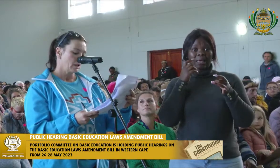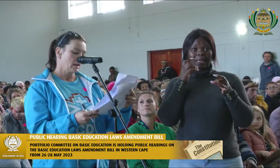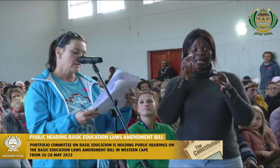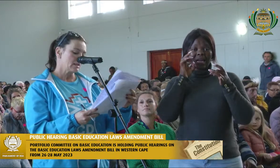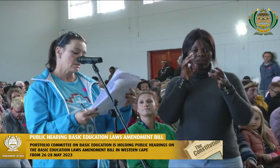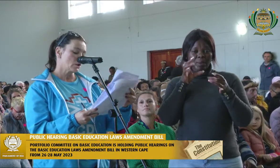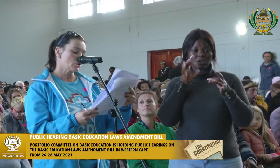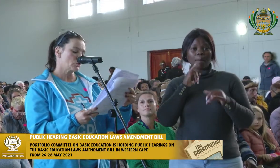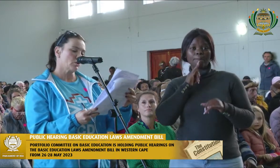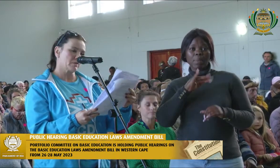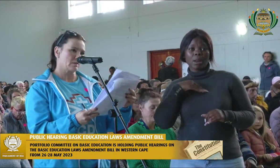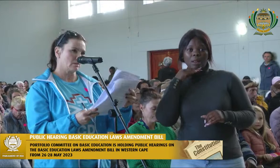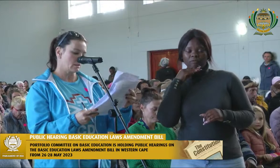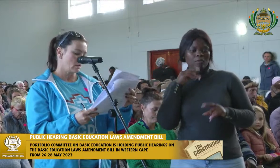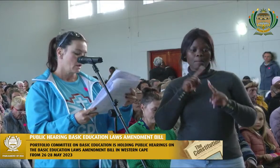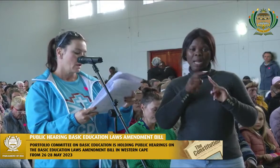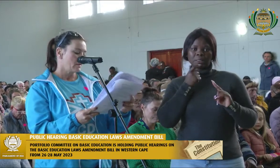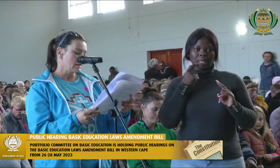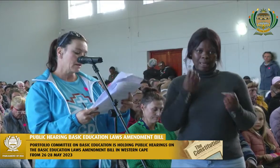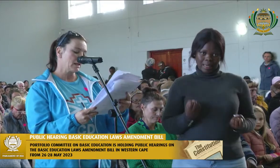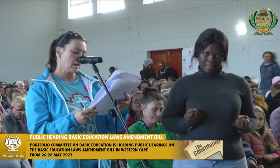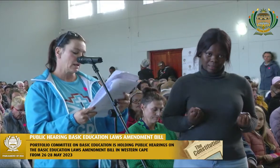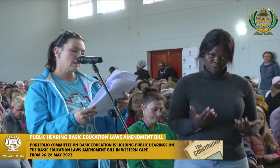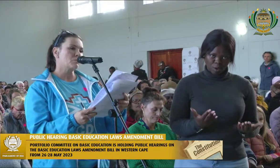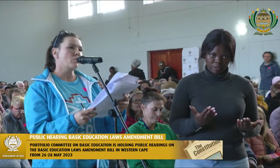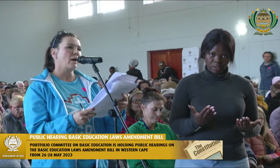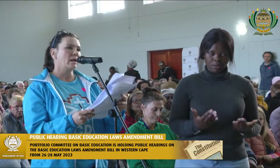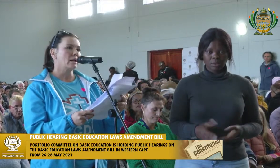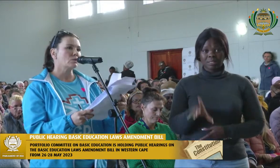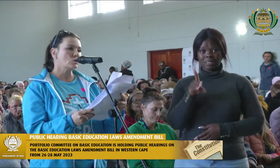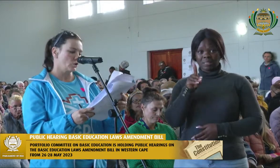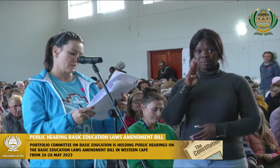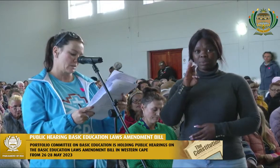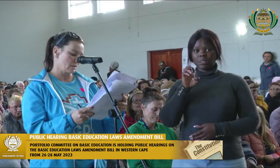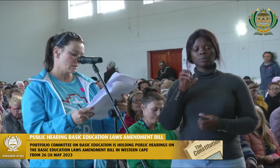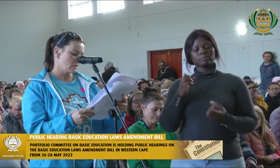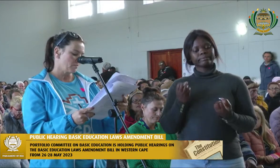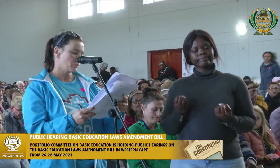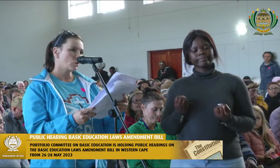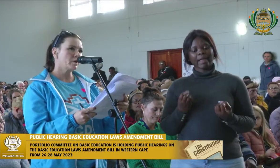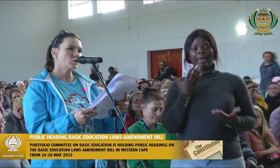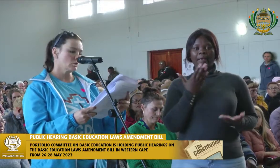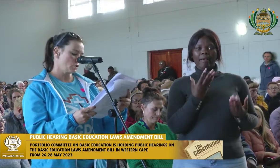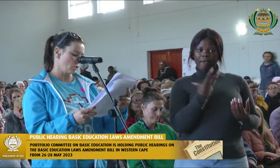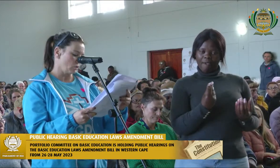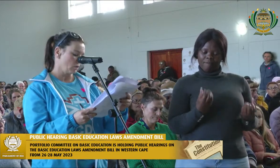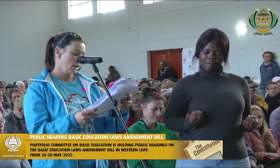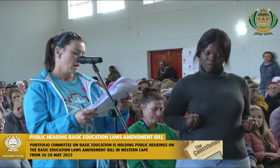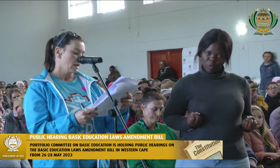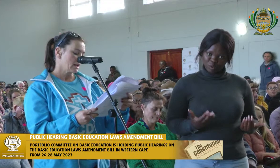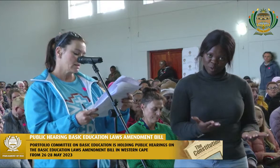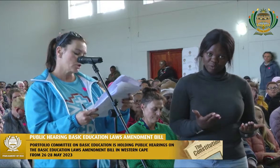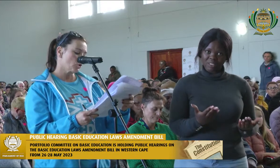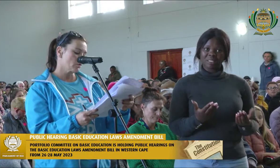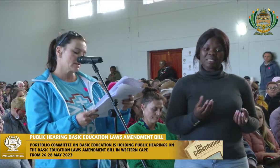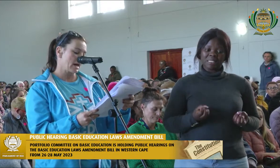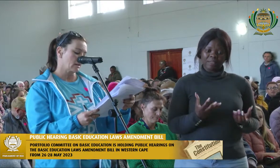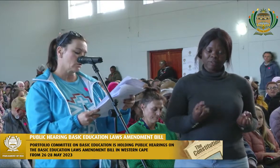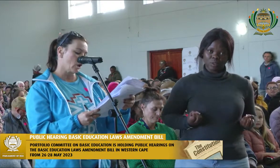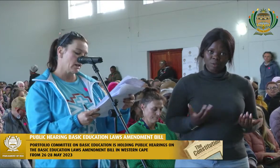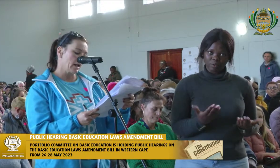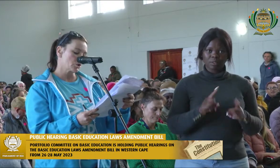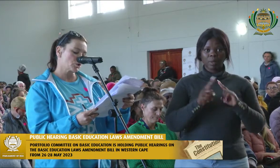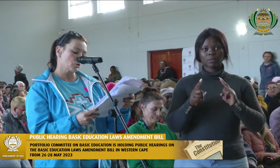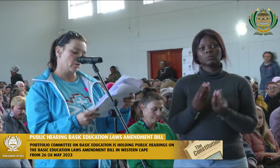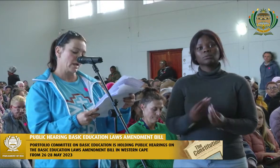enough. It says services. The DBE is providing services. Question two, does the Children's